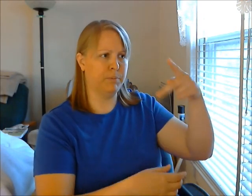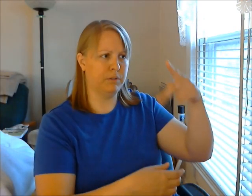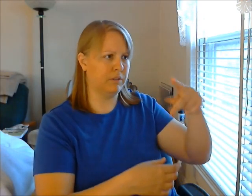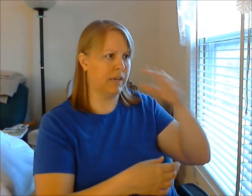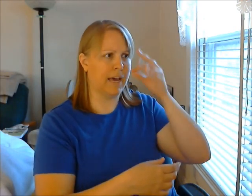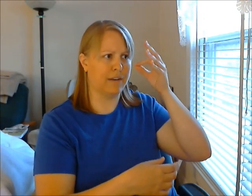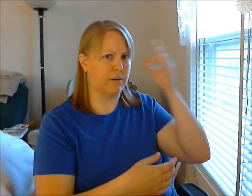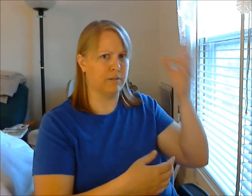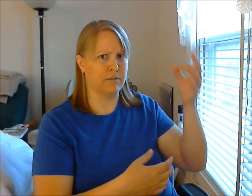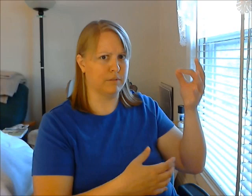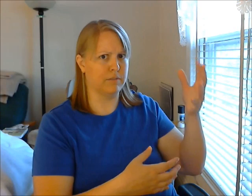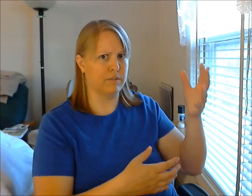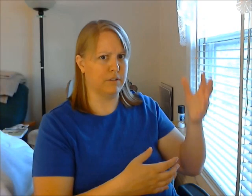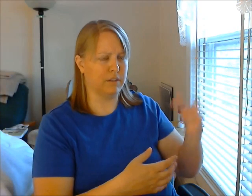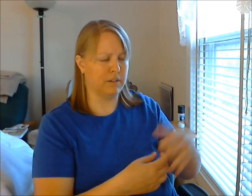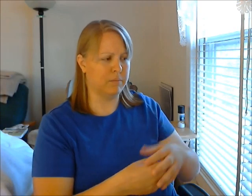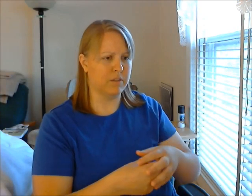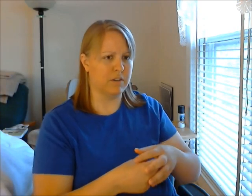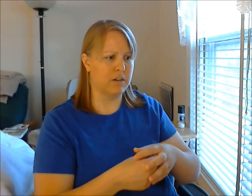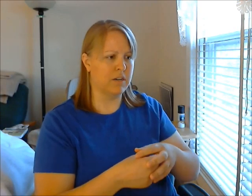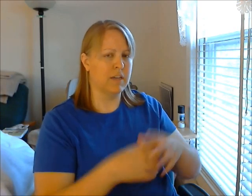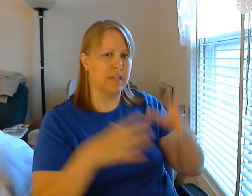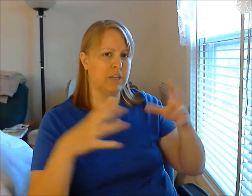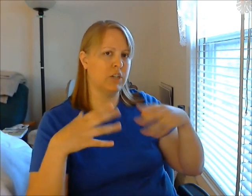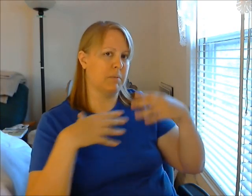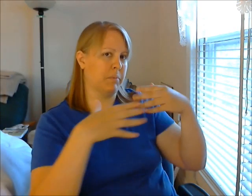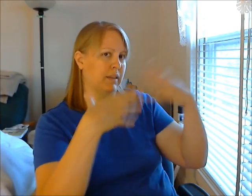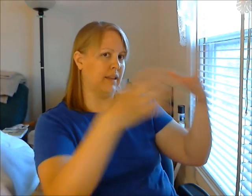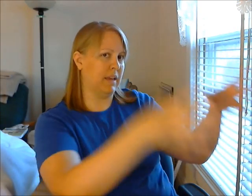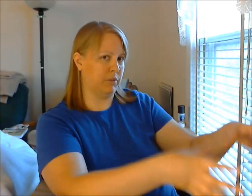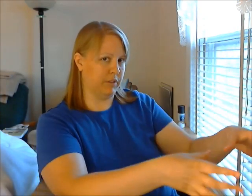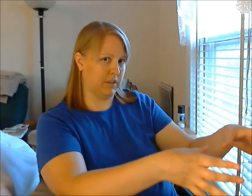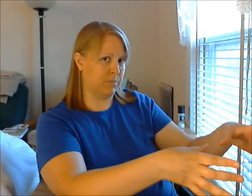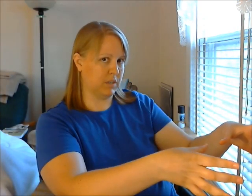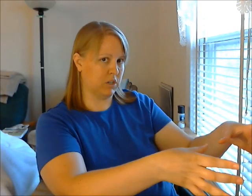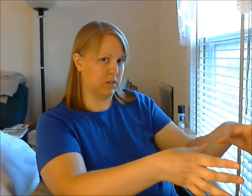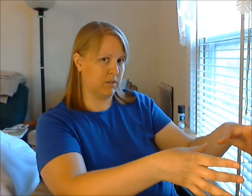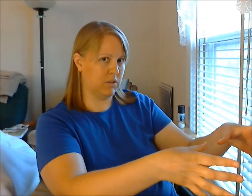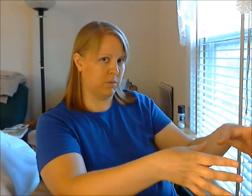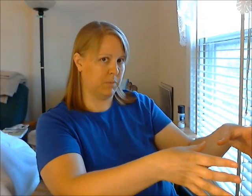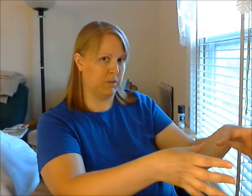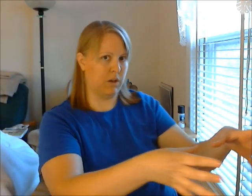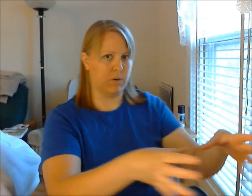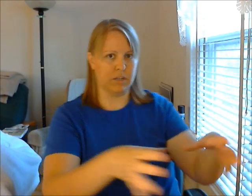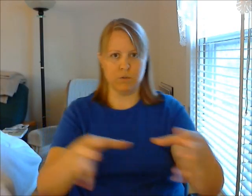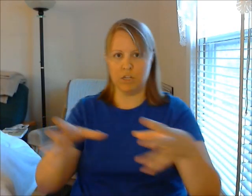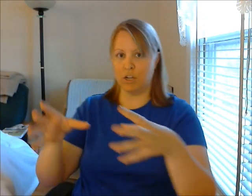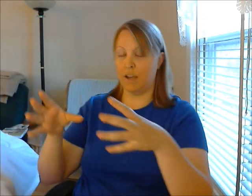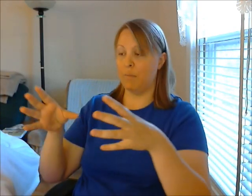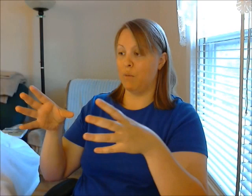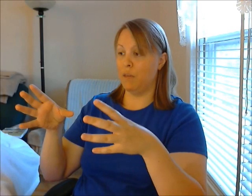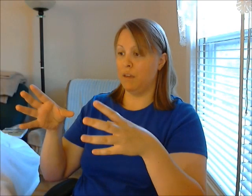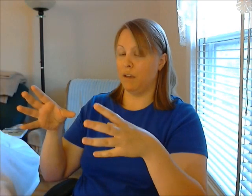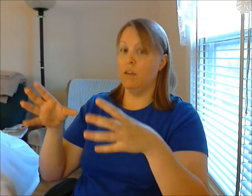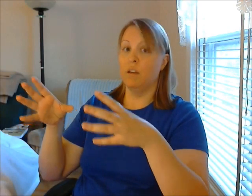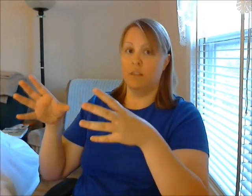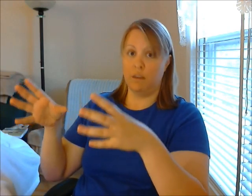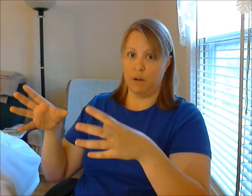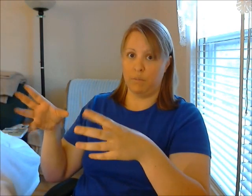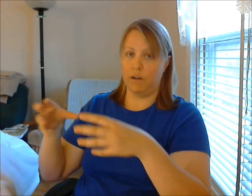purple cat, or whatever all the animals are. Each time I'm going to label this position so that people know when I switch, I'm now being the brown bear,